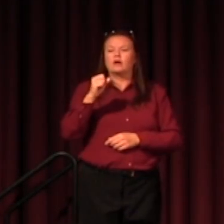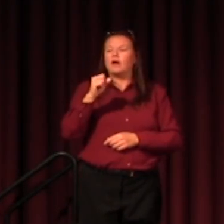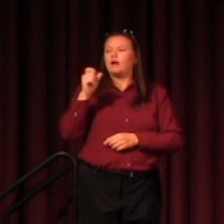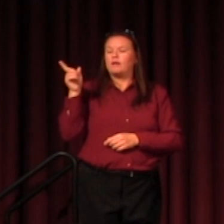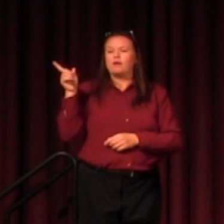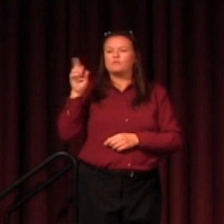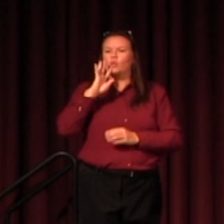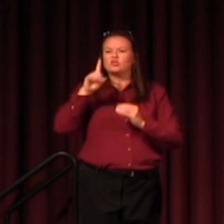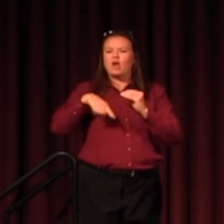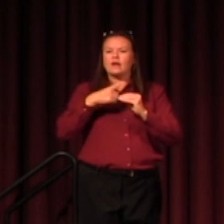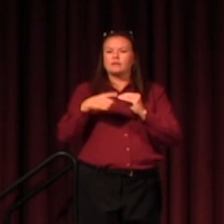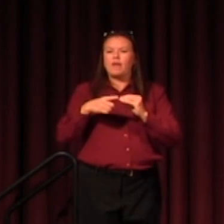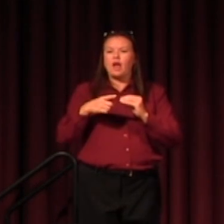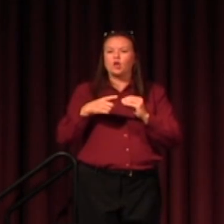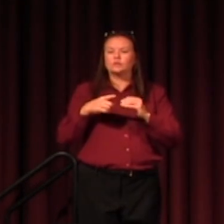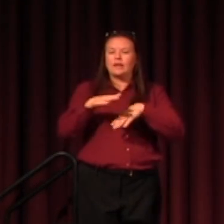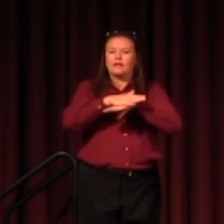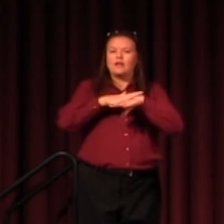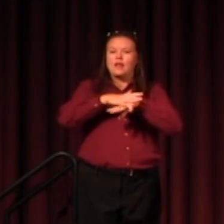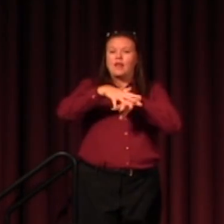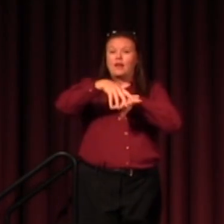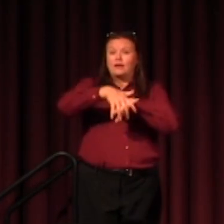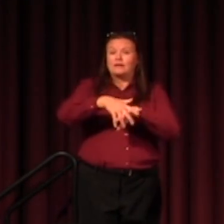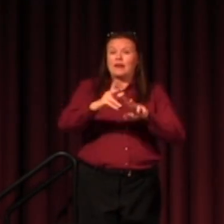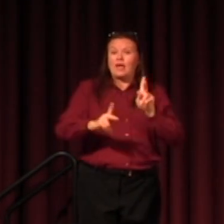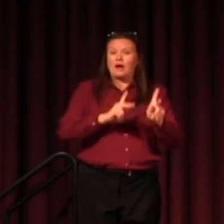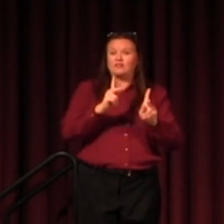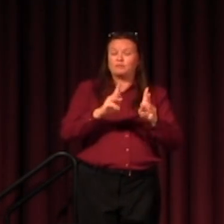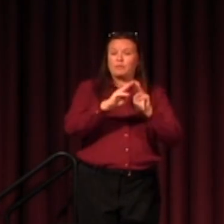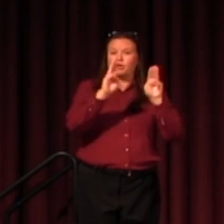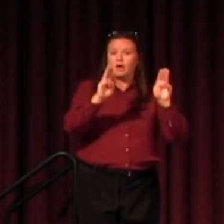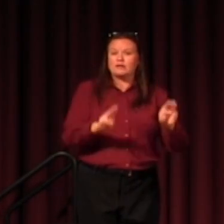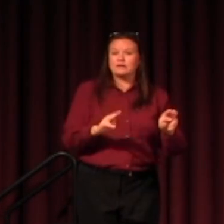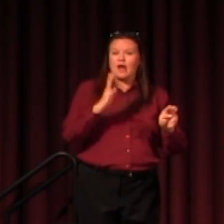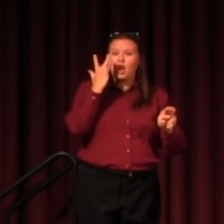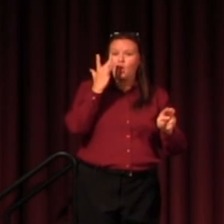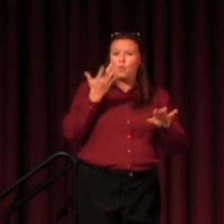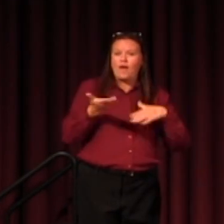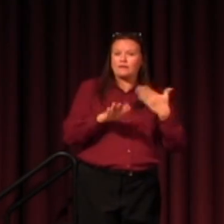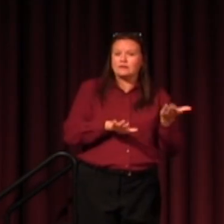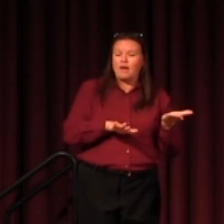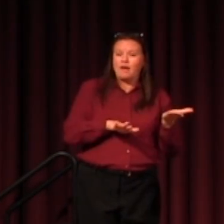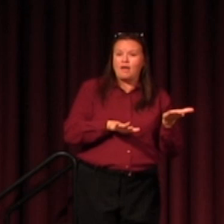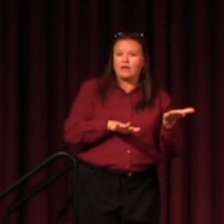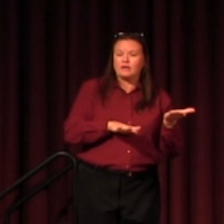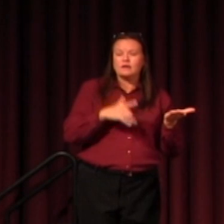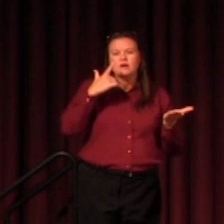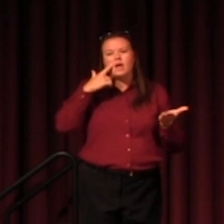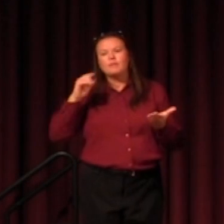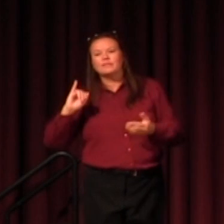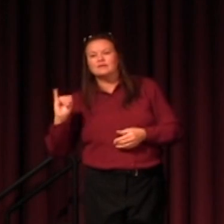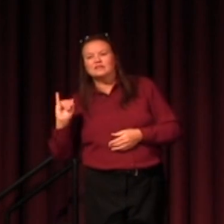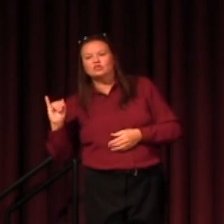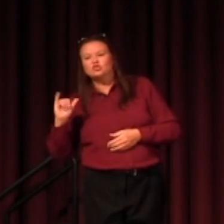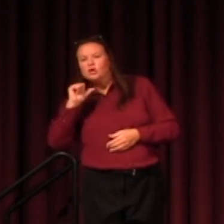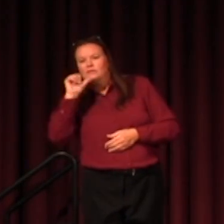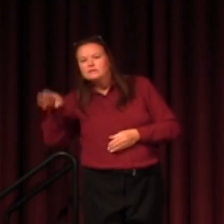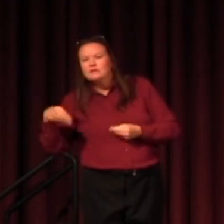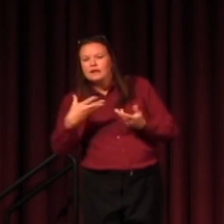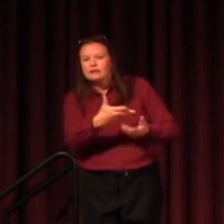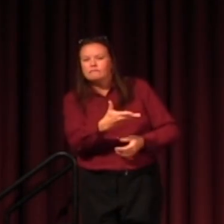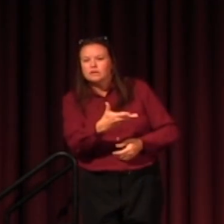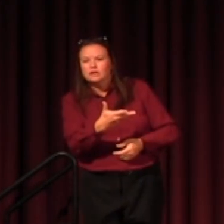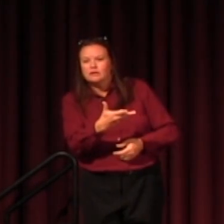have higher health disparities, less likely to have insurance, not because there's something wrong with them, because we have a system that's designed around